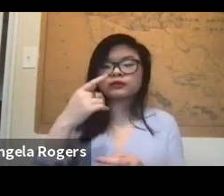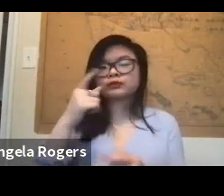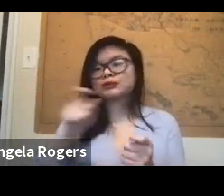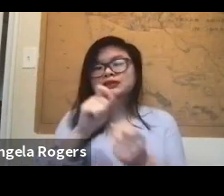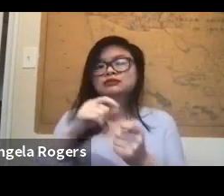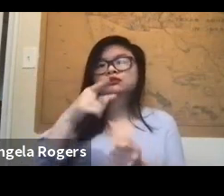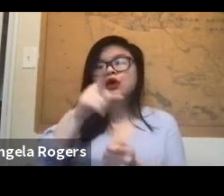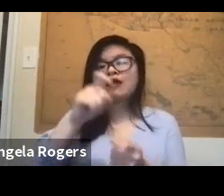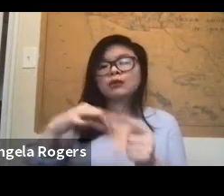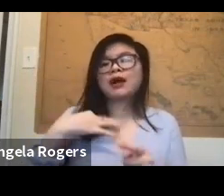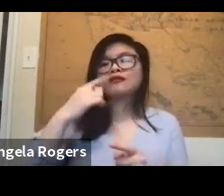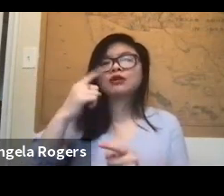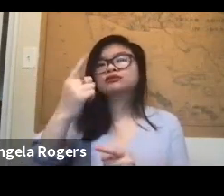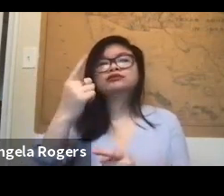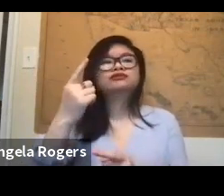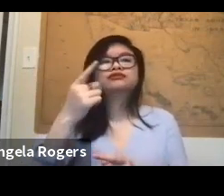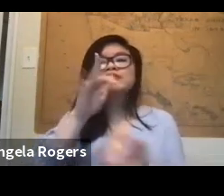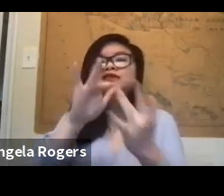is,